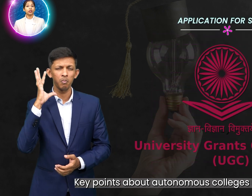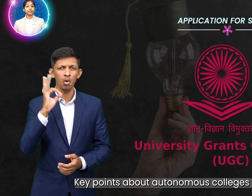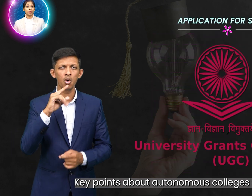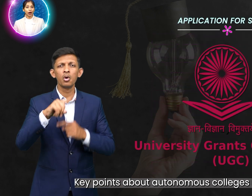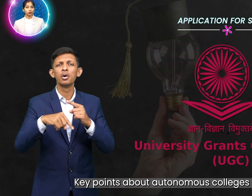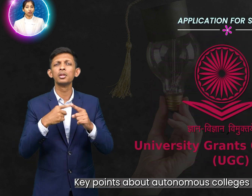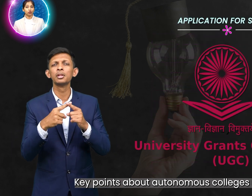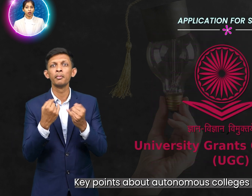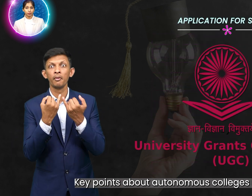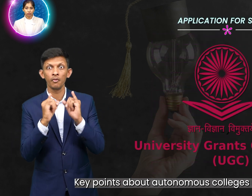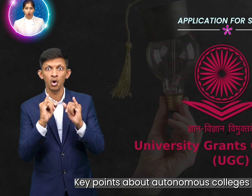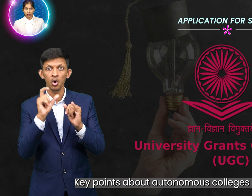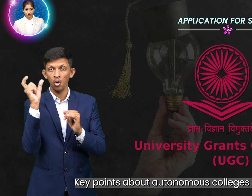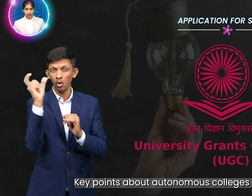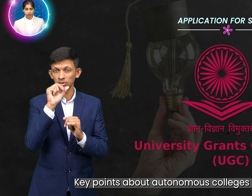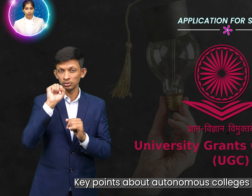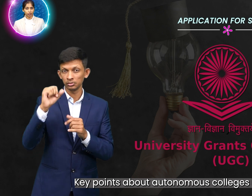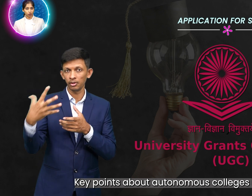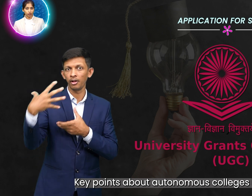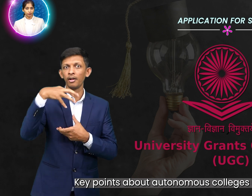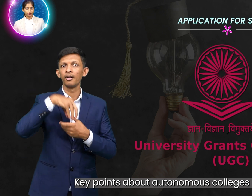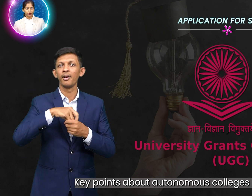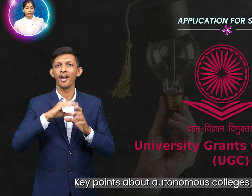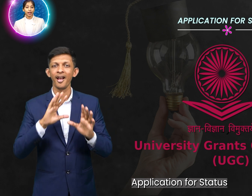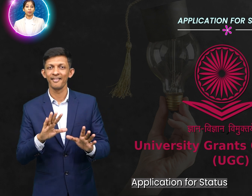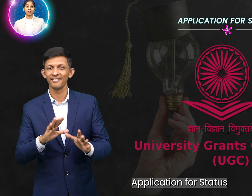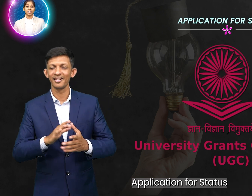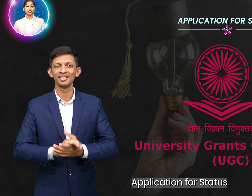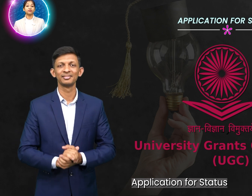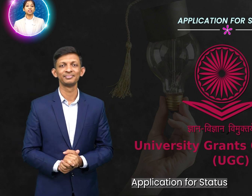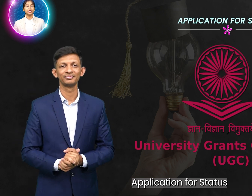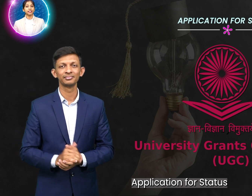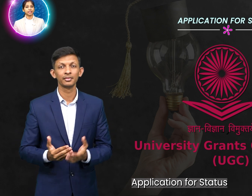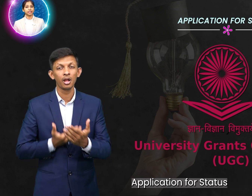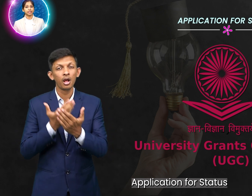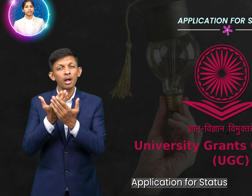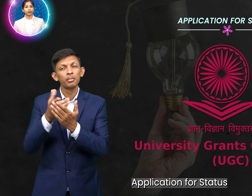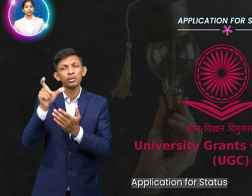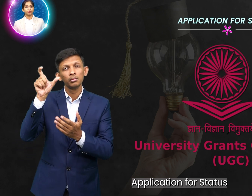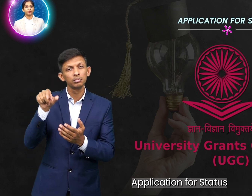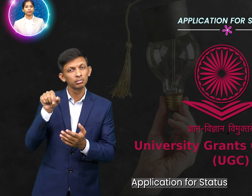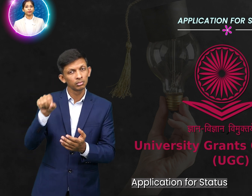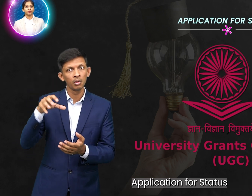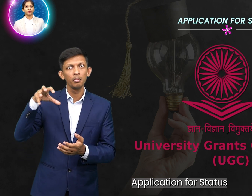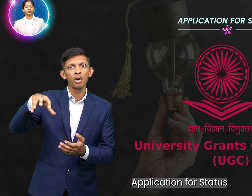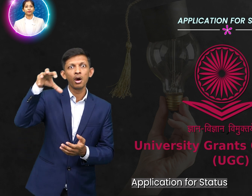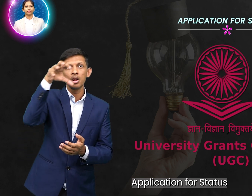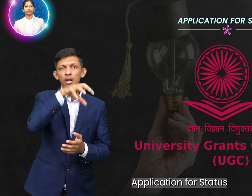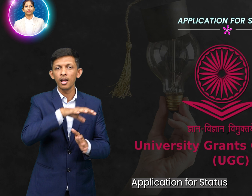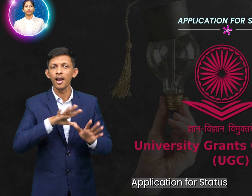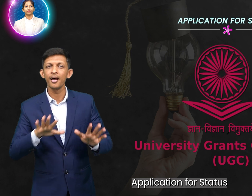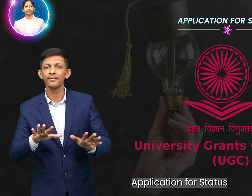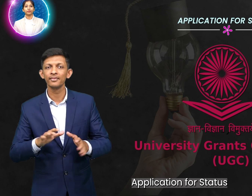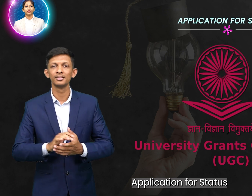Key points about autonomous colleges include application for status.